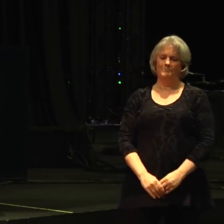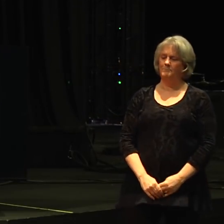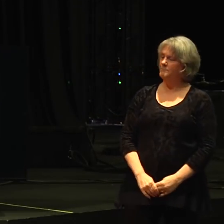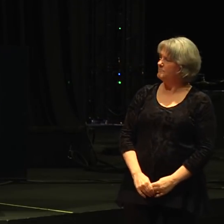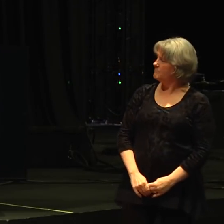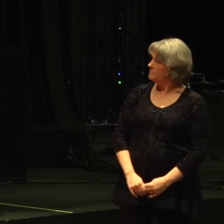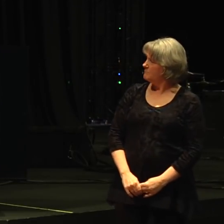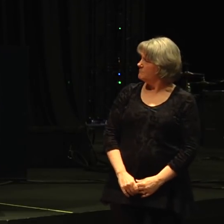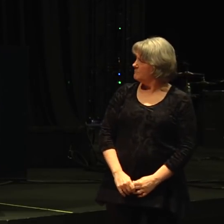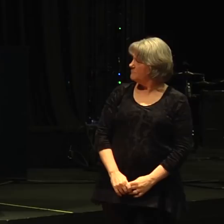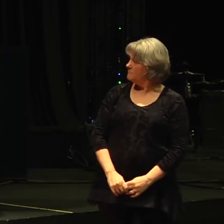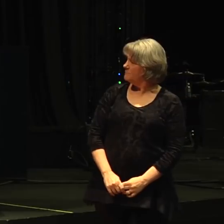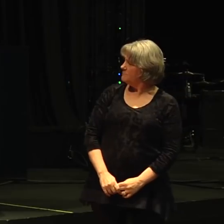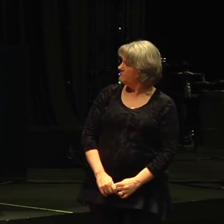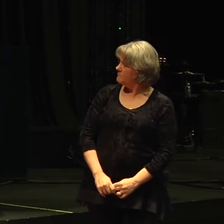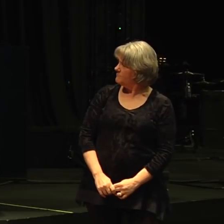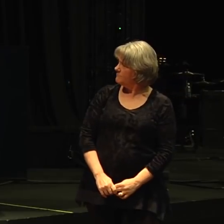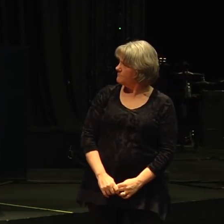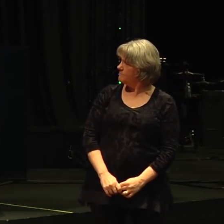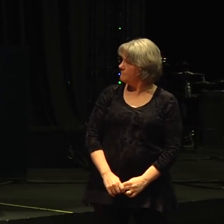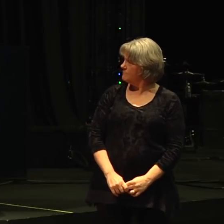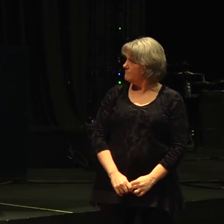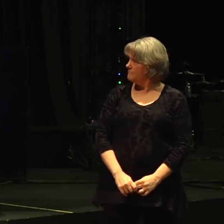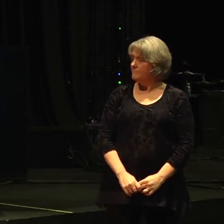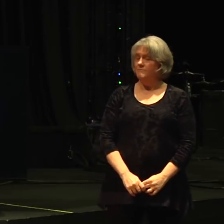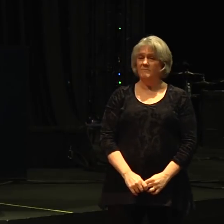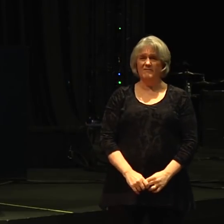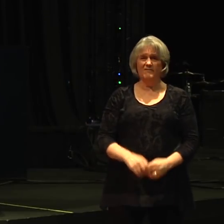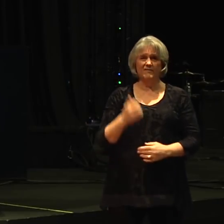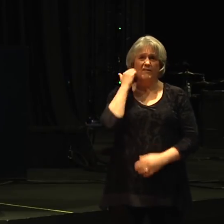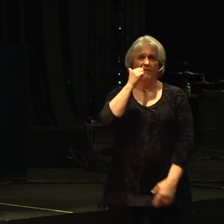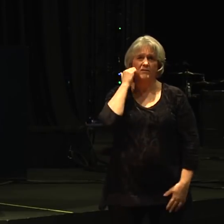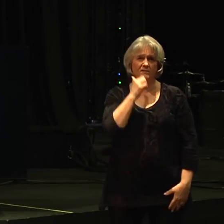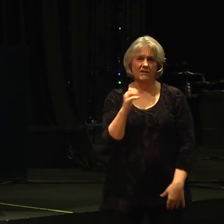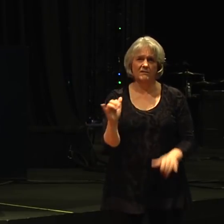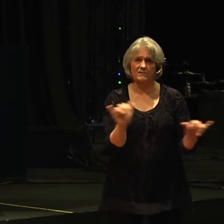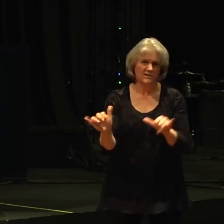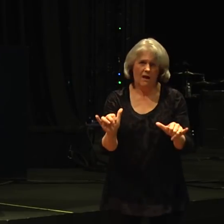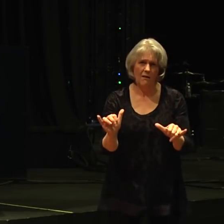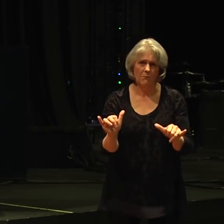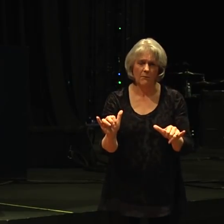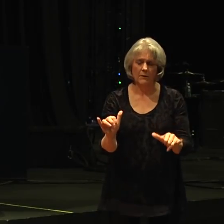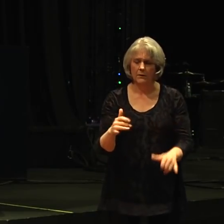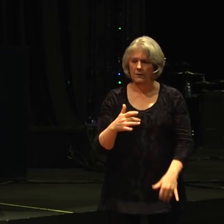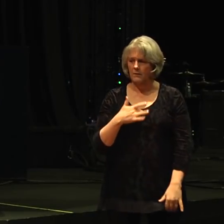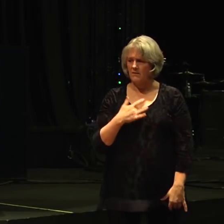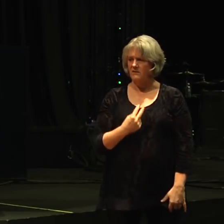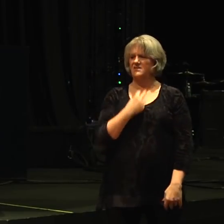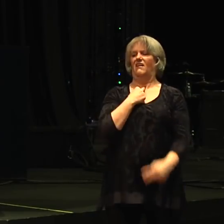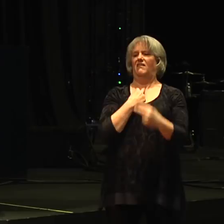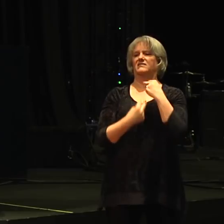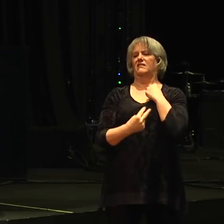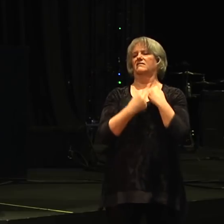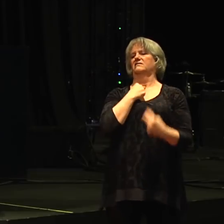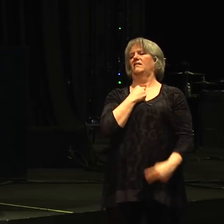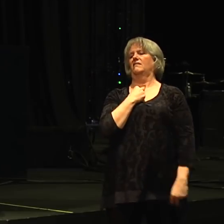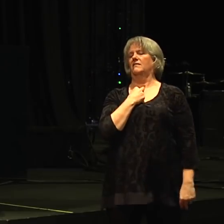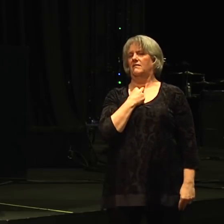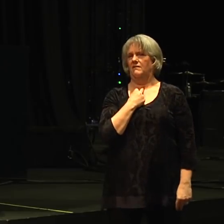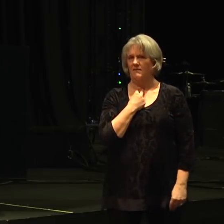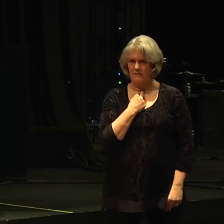simple tips for thriving in quarantine. Are your days running together? Feel like you're trapped in Groundhog